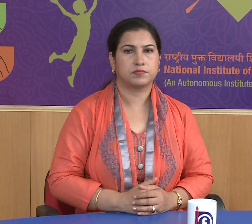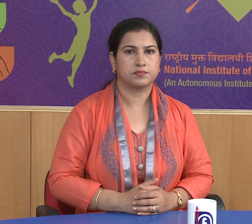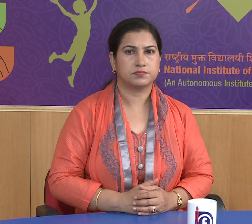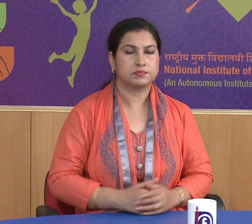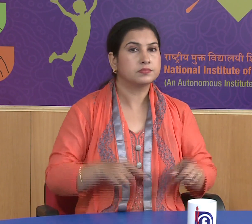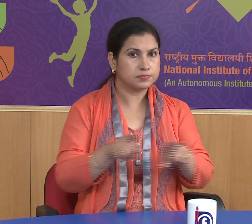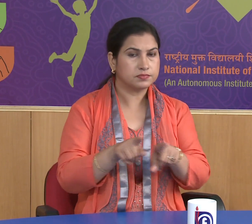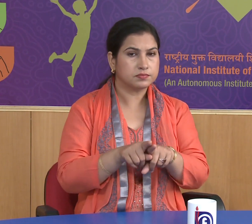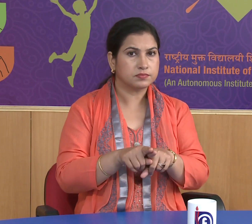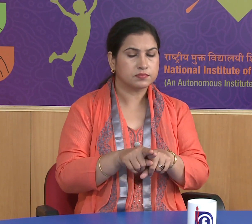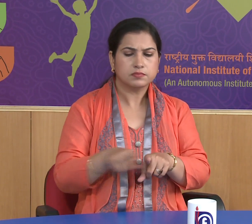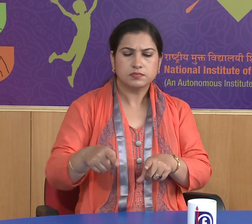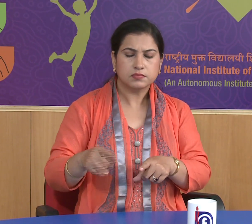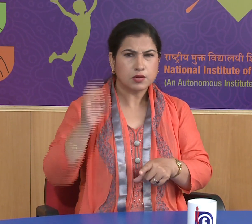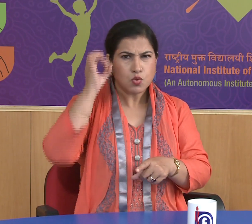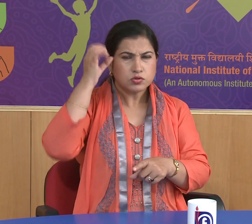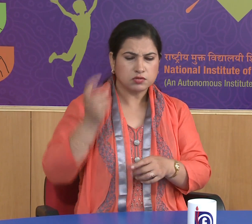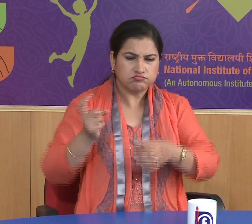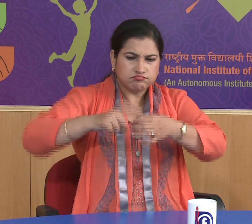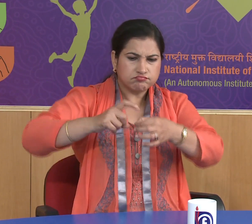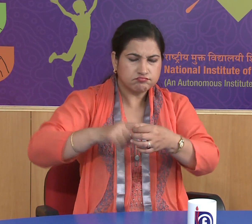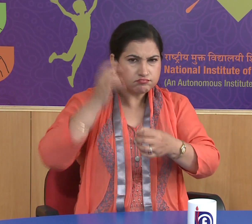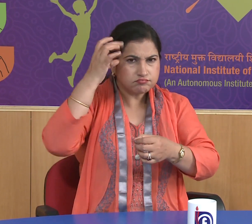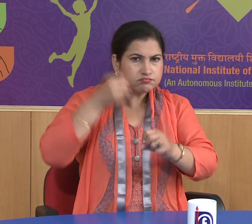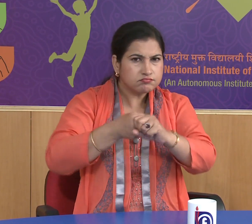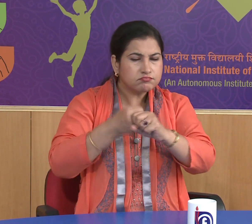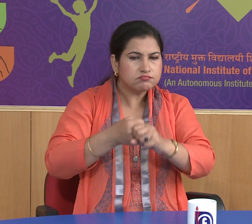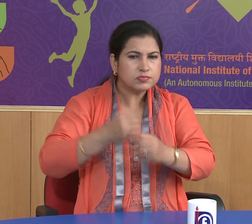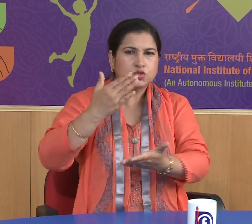and stop taking part in anti-government activities.